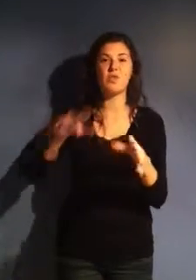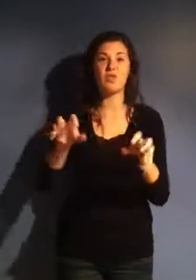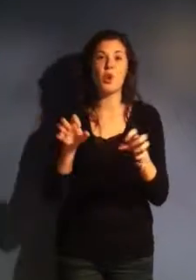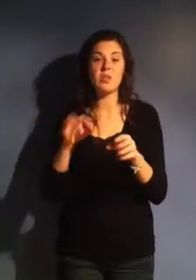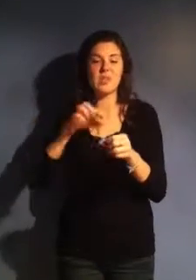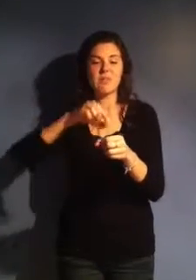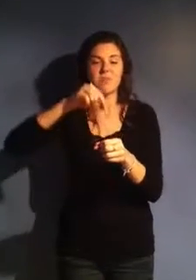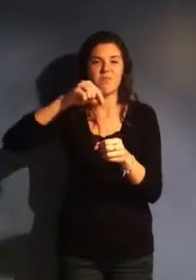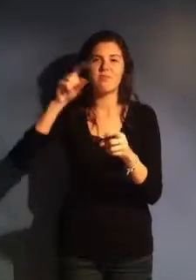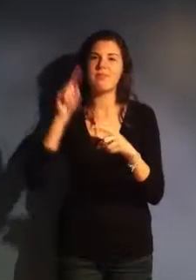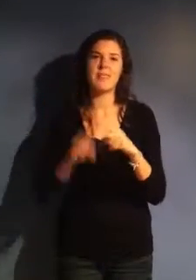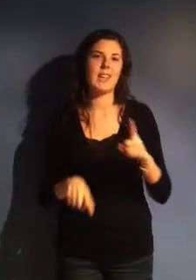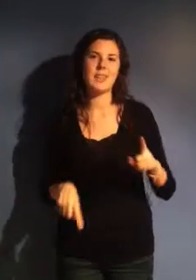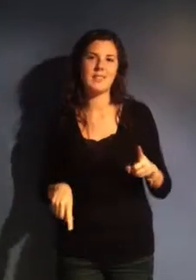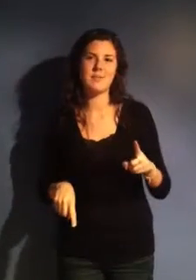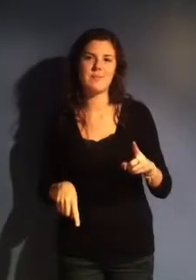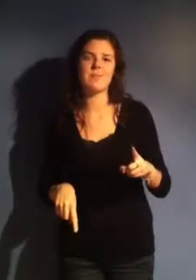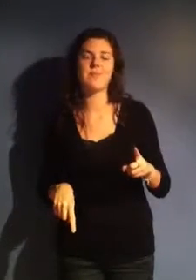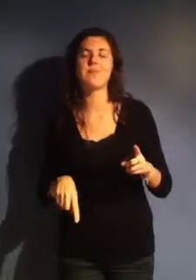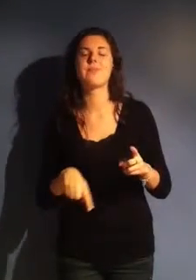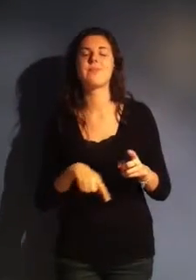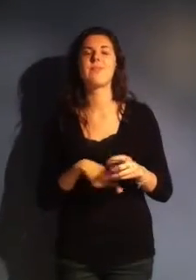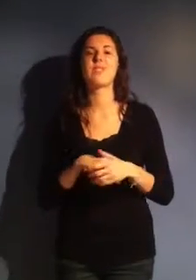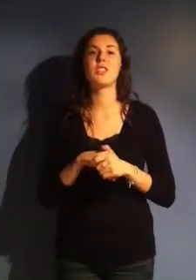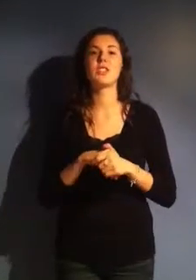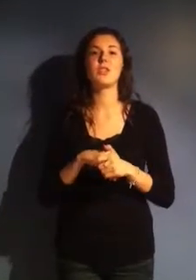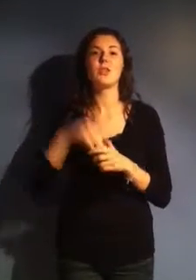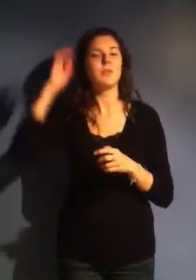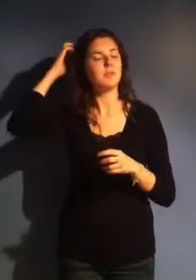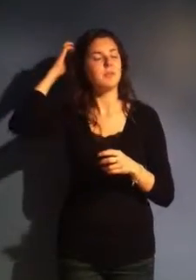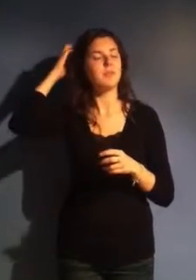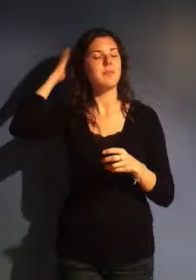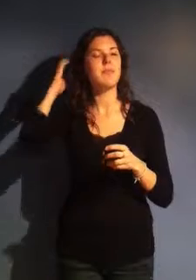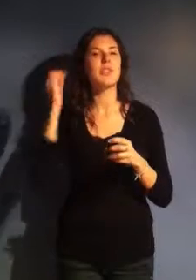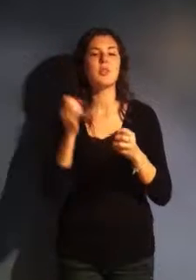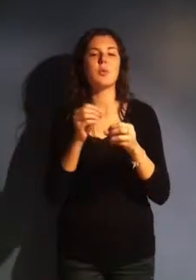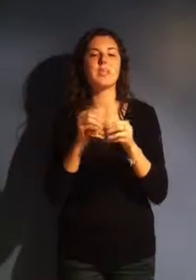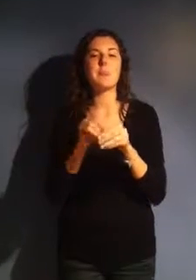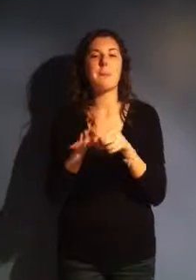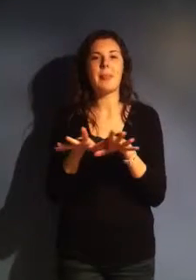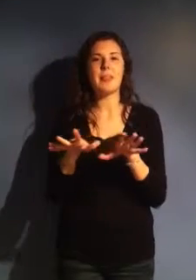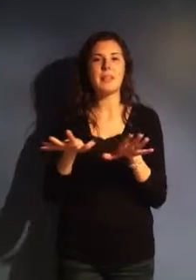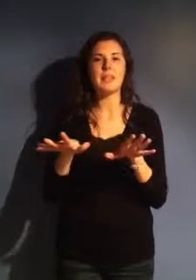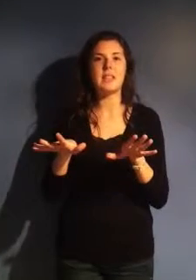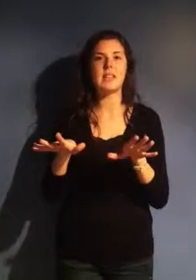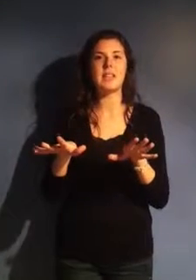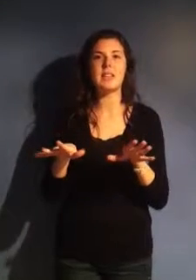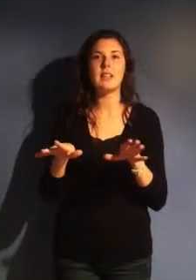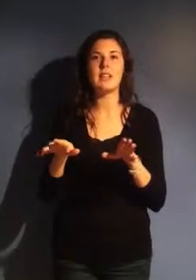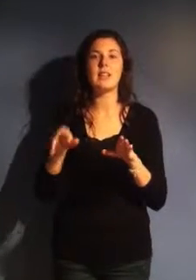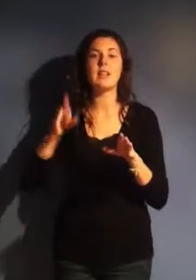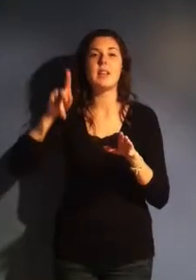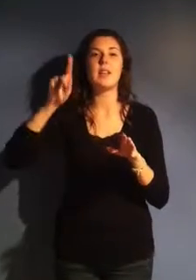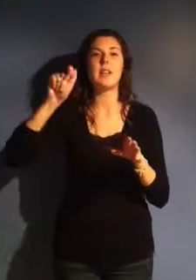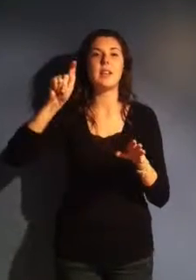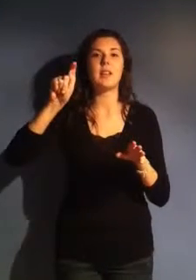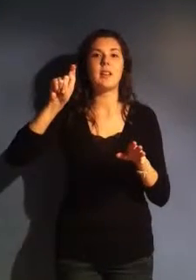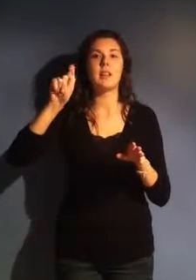thawed, I get a different thing called a pipette men, which is, it's blue, and we use to pipette different small amounts